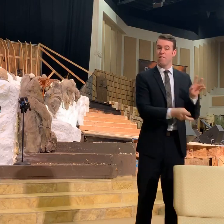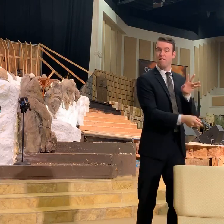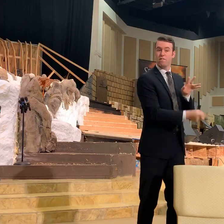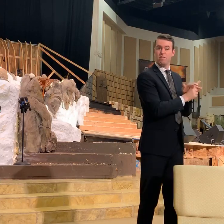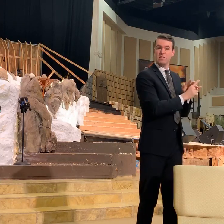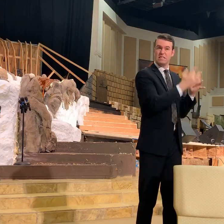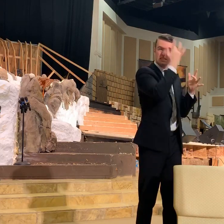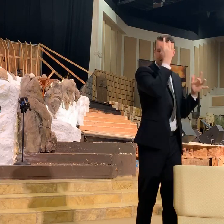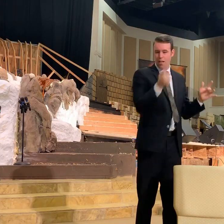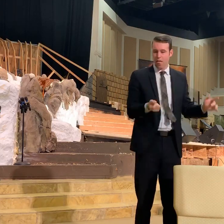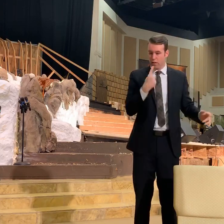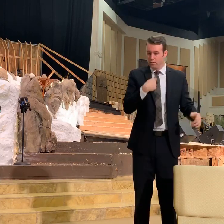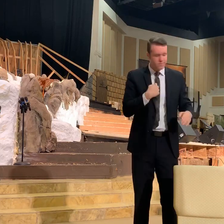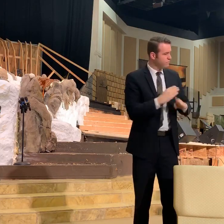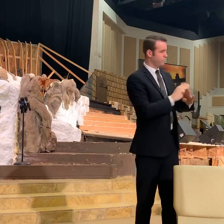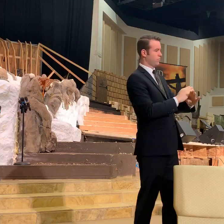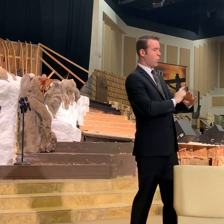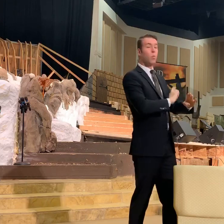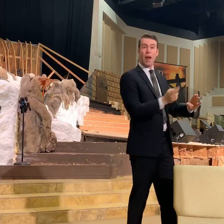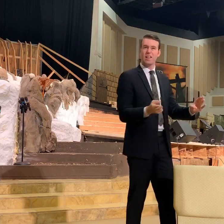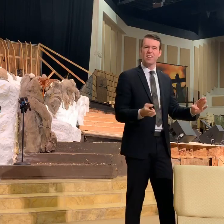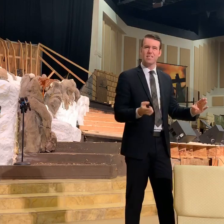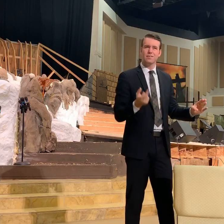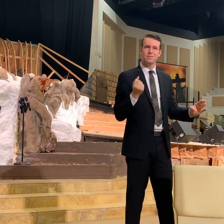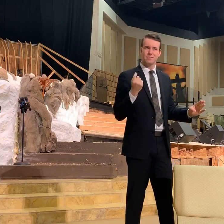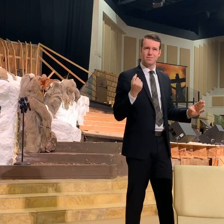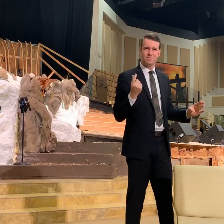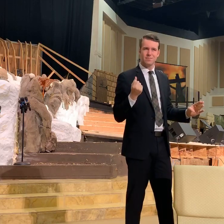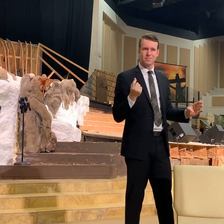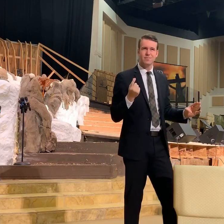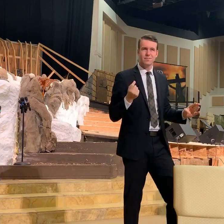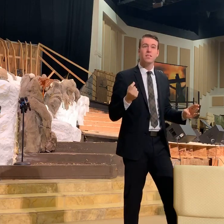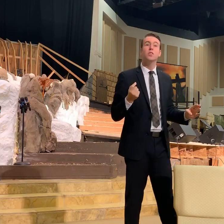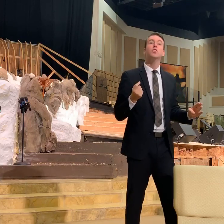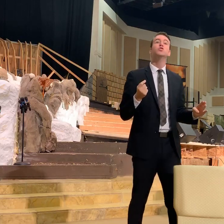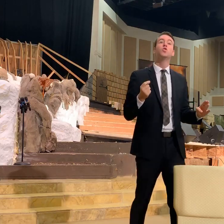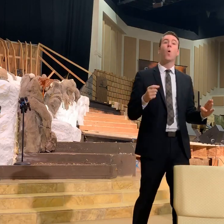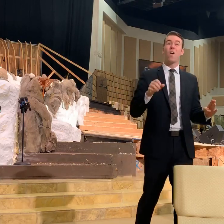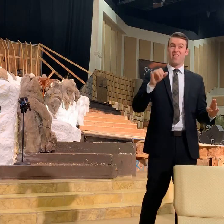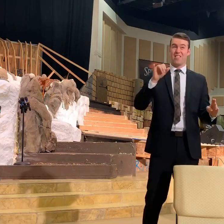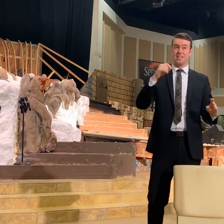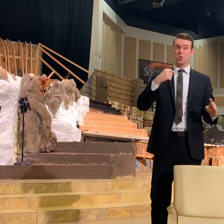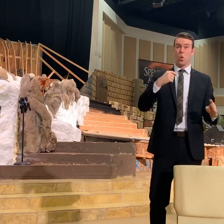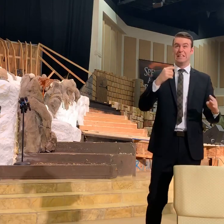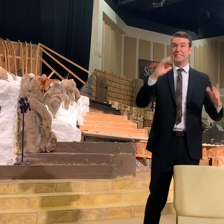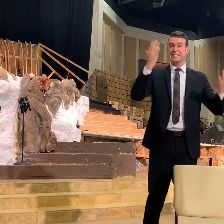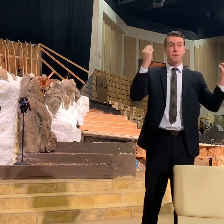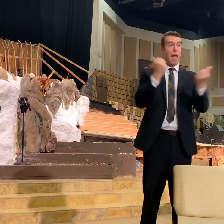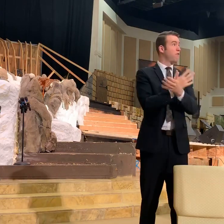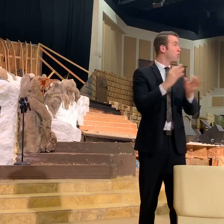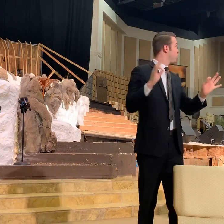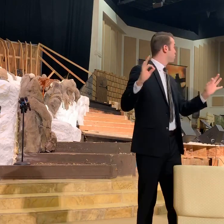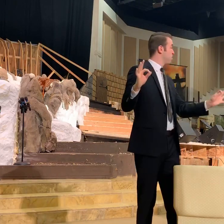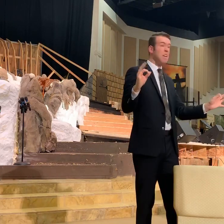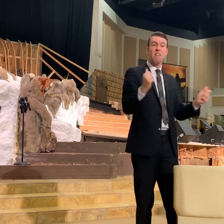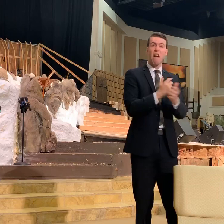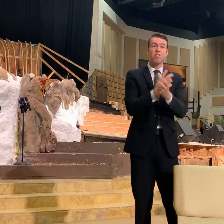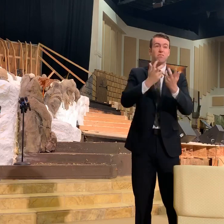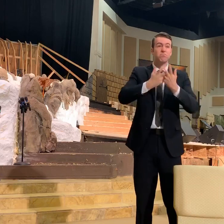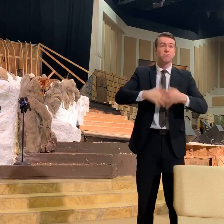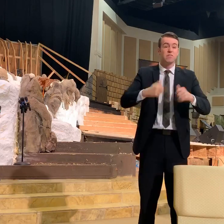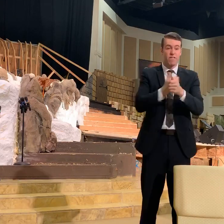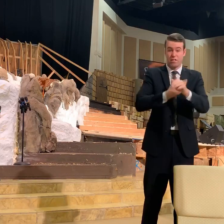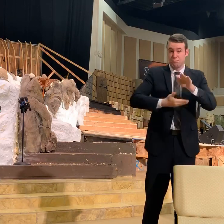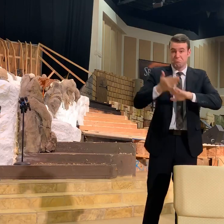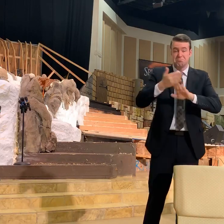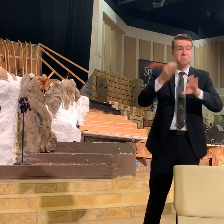up, you've already been inoculated, all right? So this is one of those that while everything is on go and all engines are